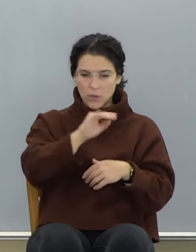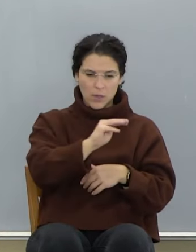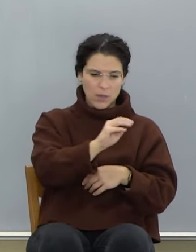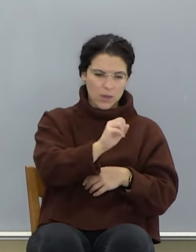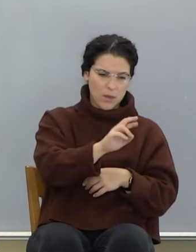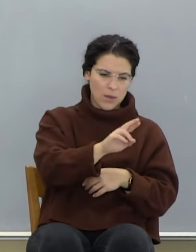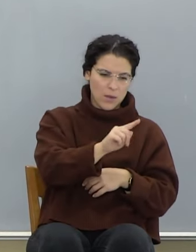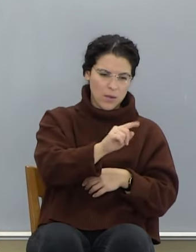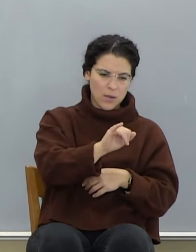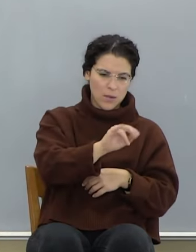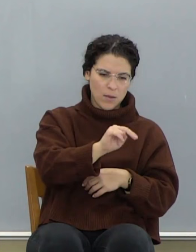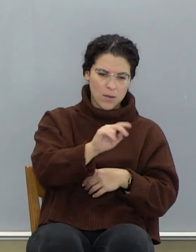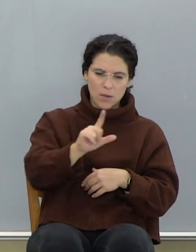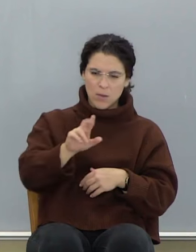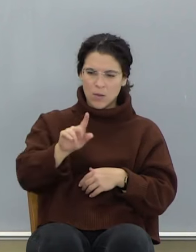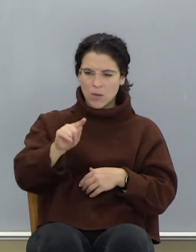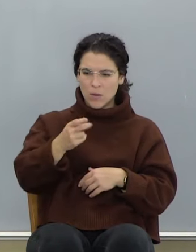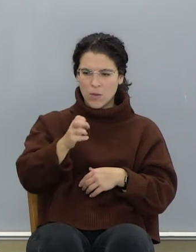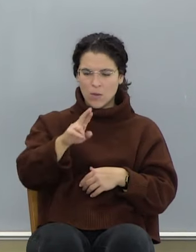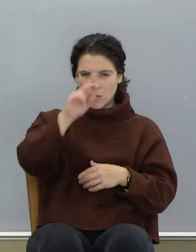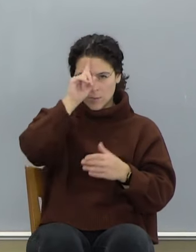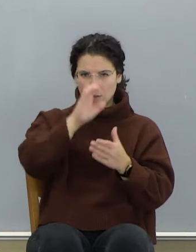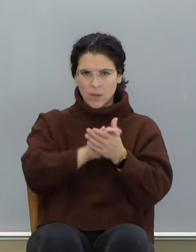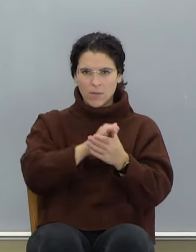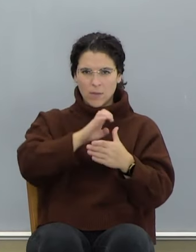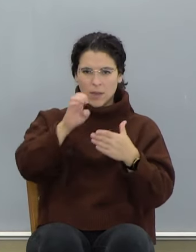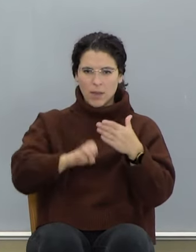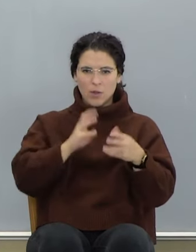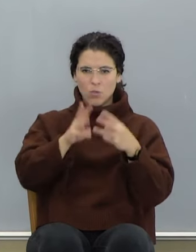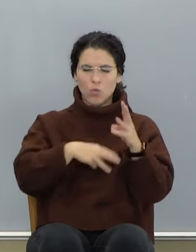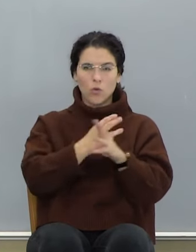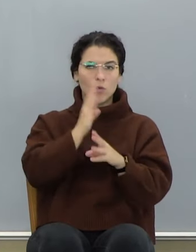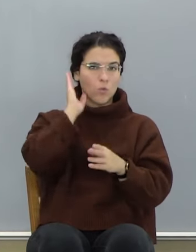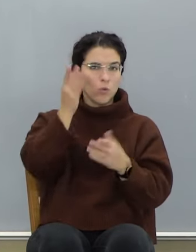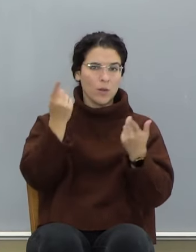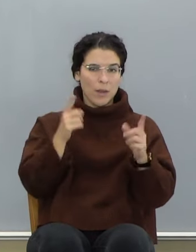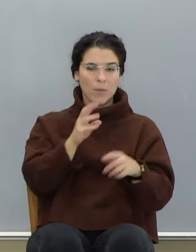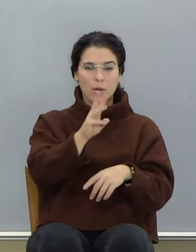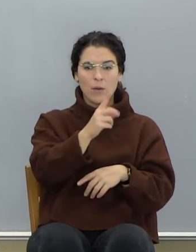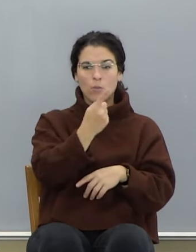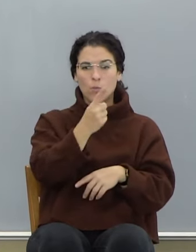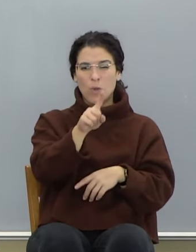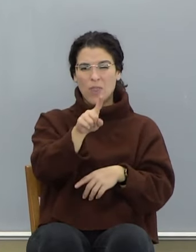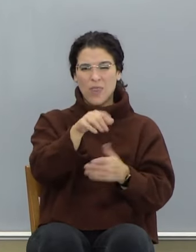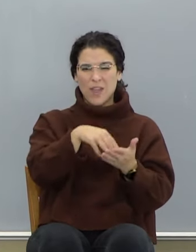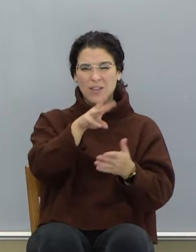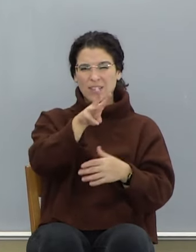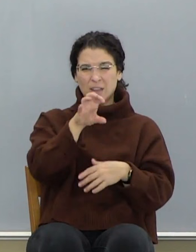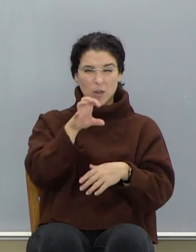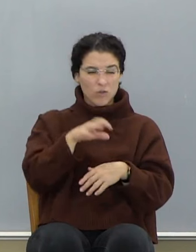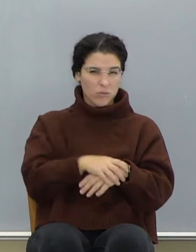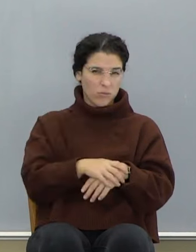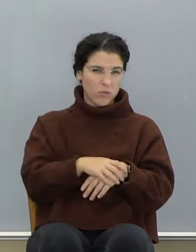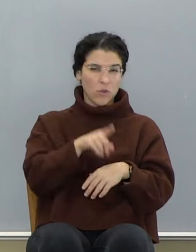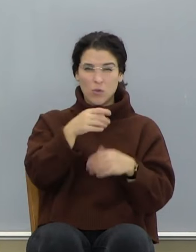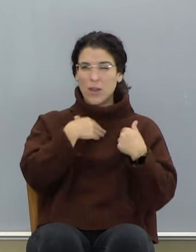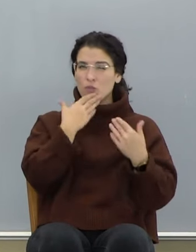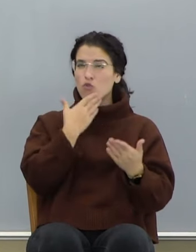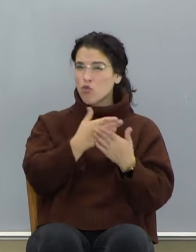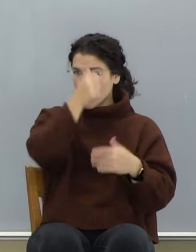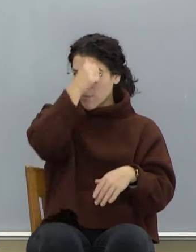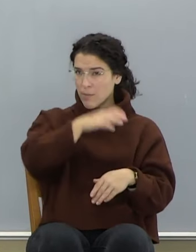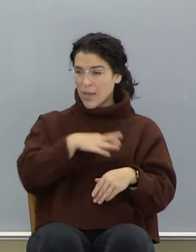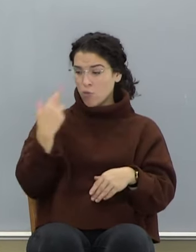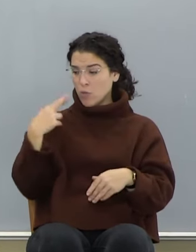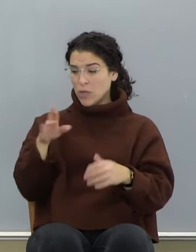Luther believed the end of the world was going to take place in 1600? What I'm getting at is you have good men. You have